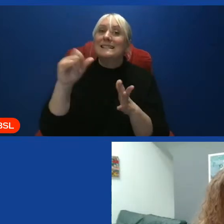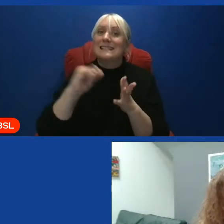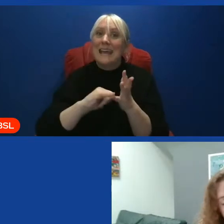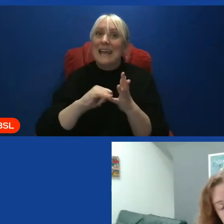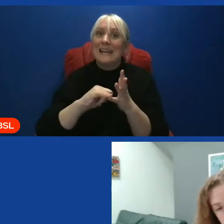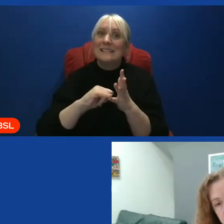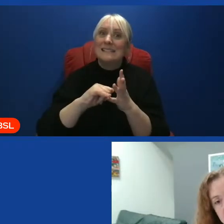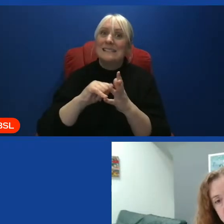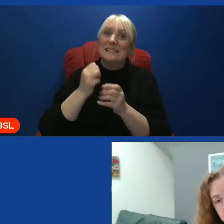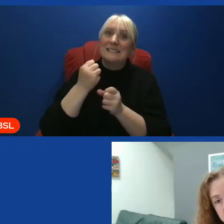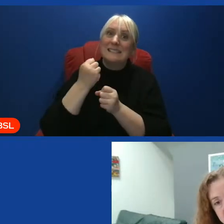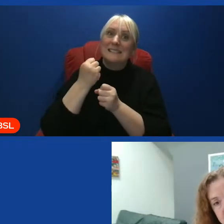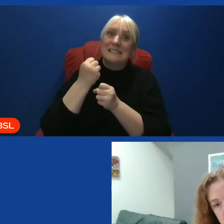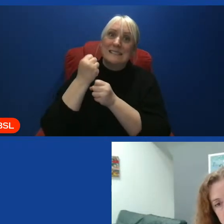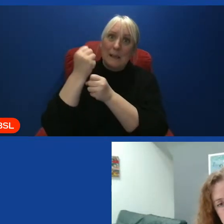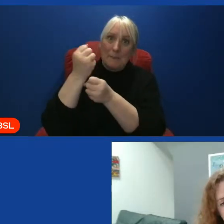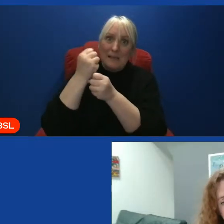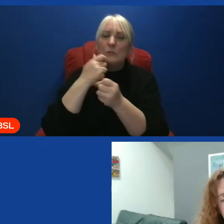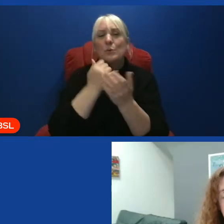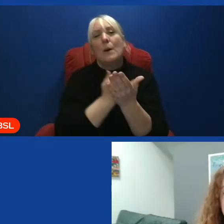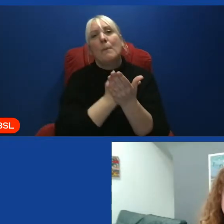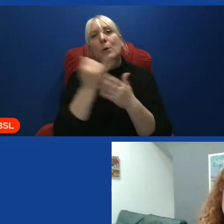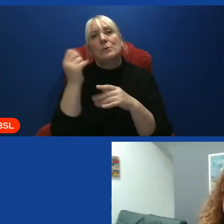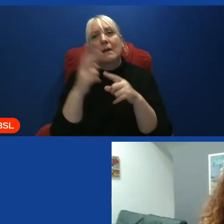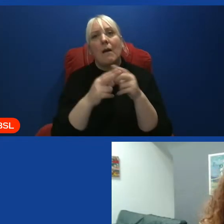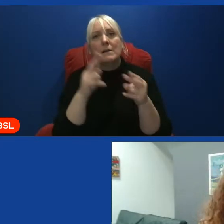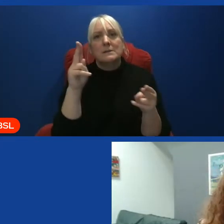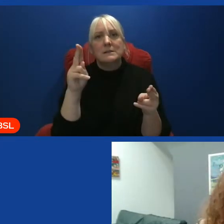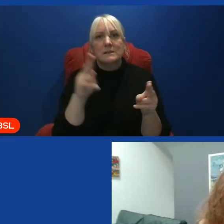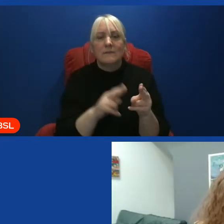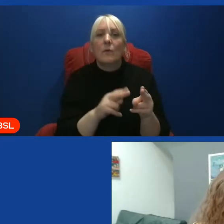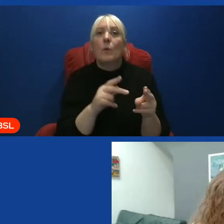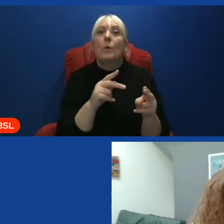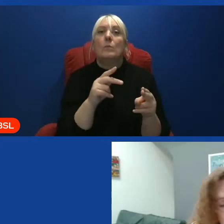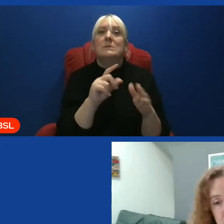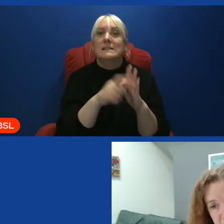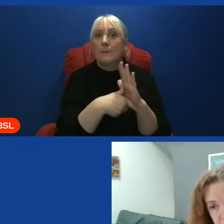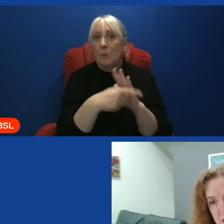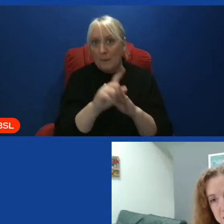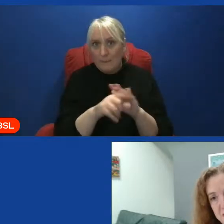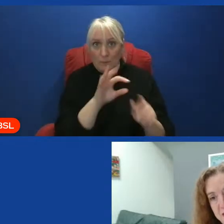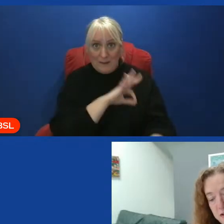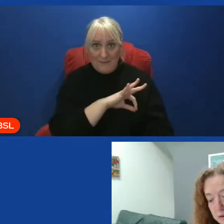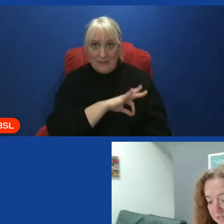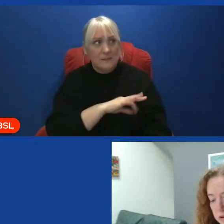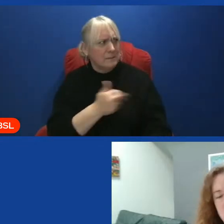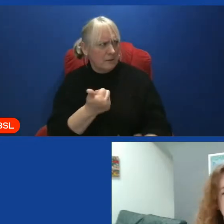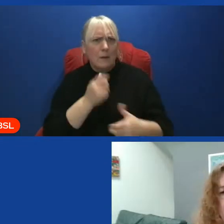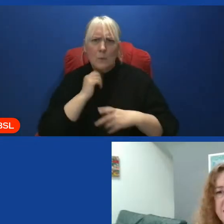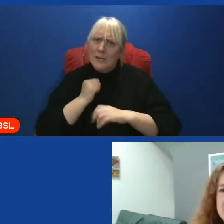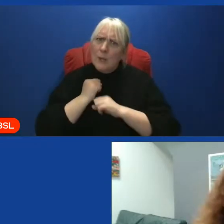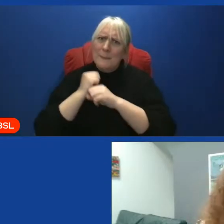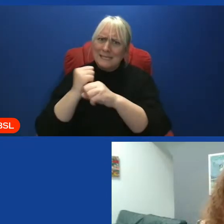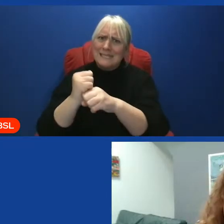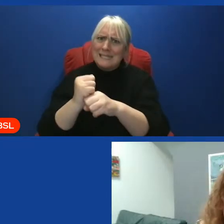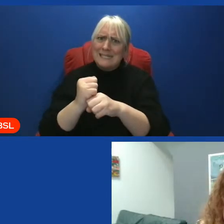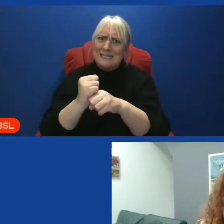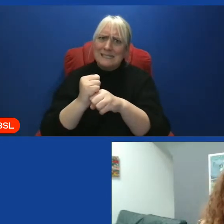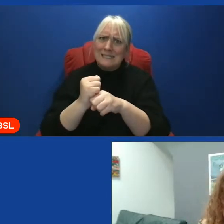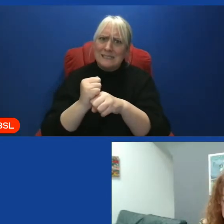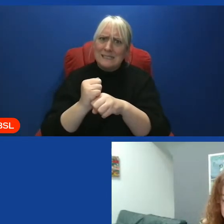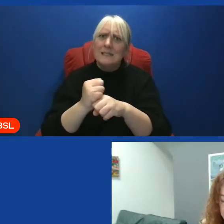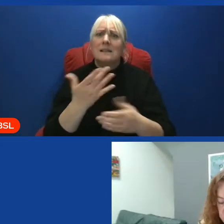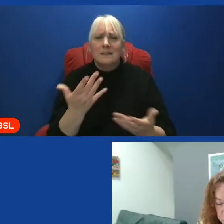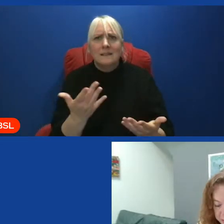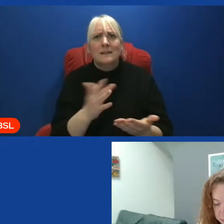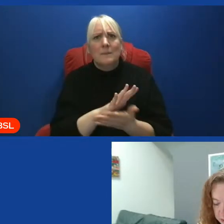mount to oppose the cuts to disabled people's benefits. And of course, that is something we're absolutely committed to doing. So it's really heartwarming